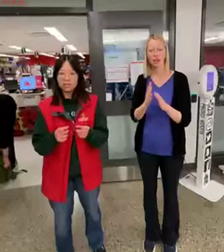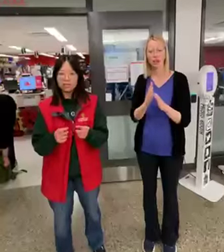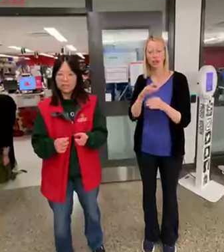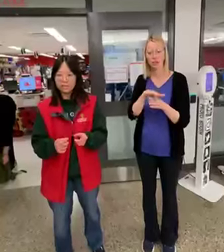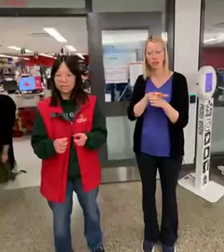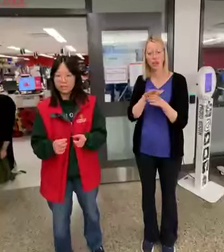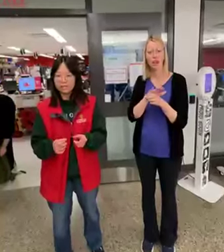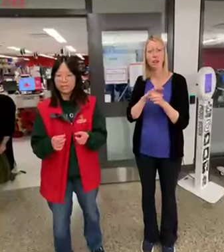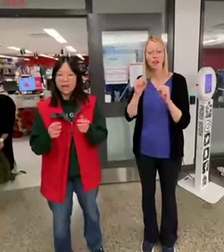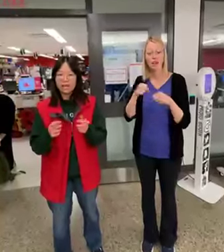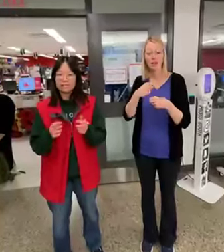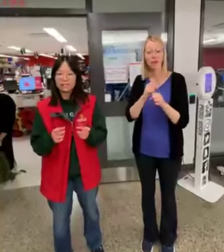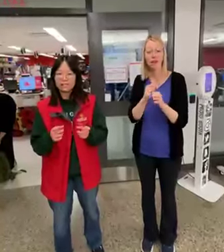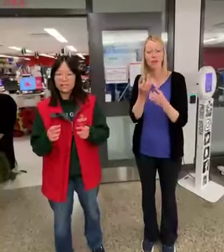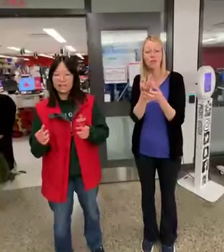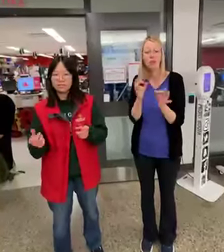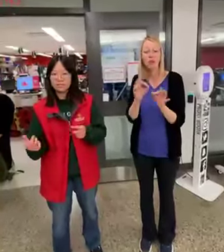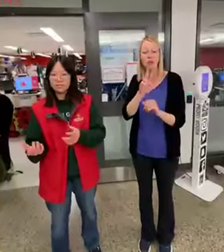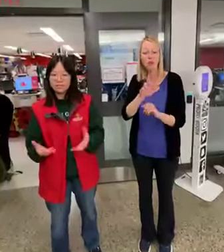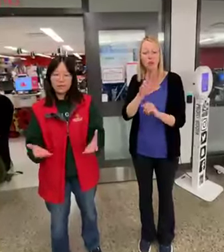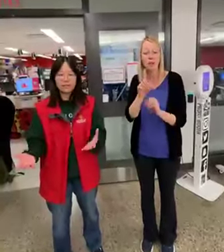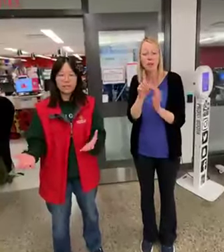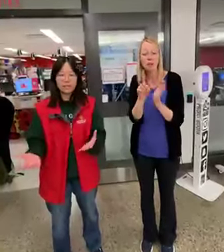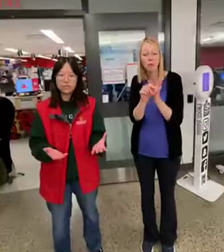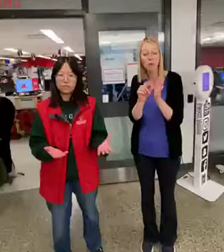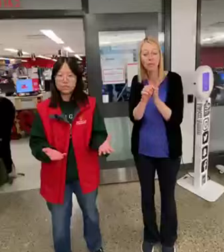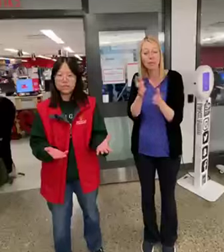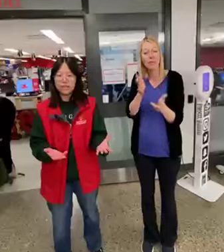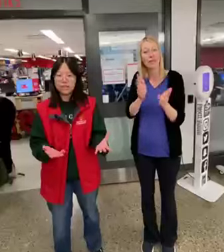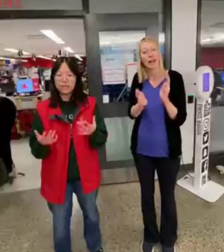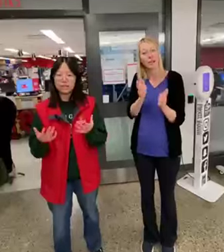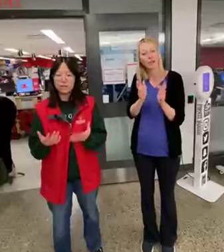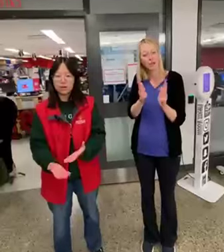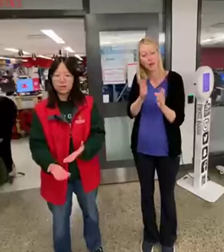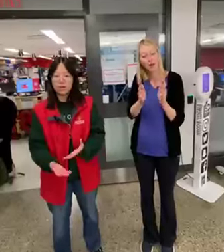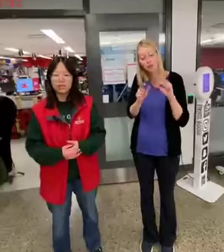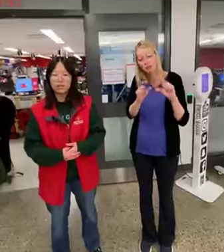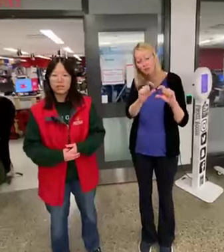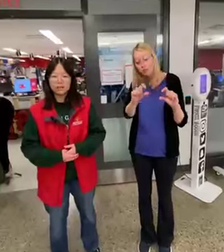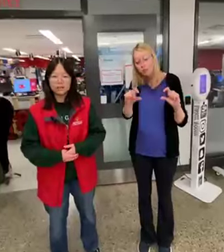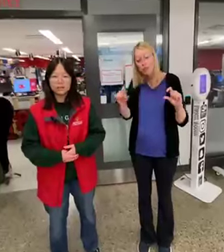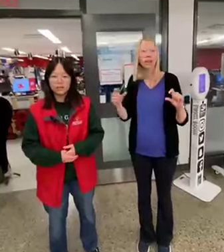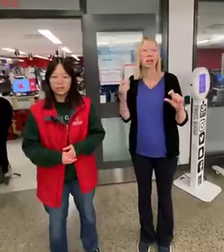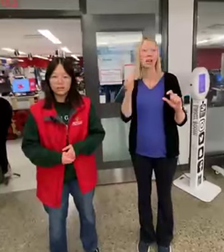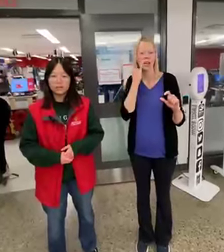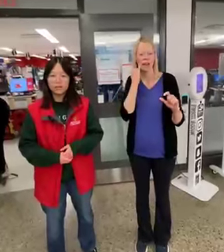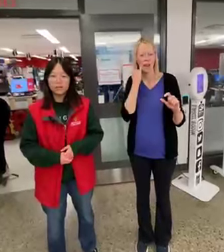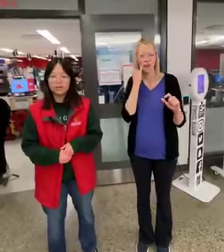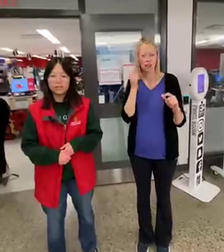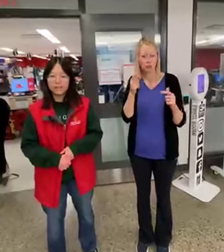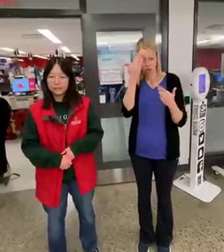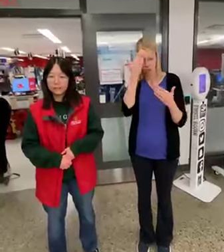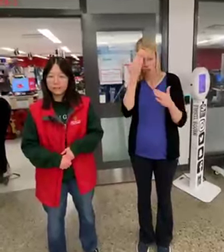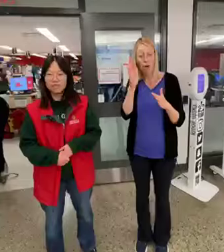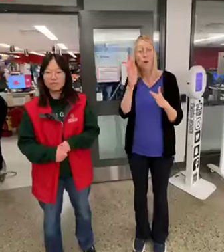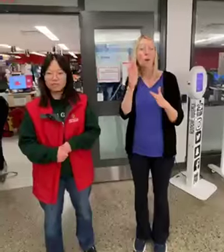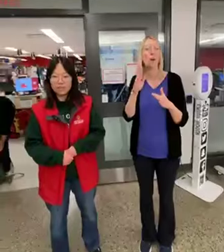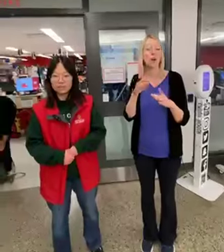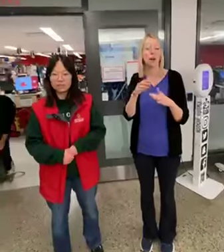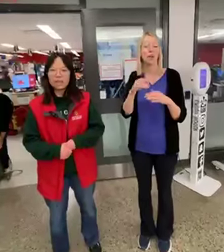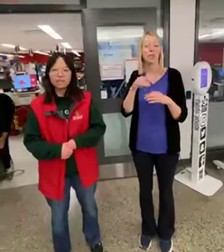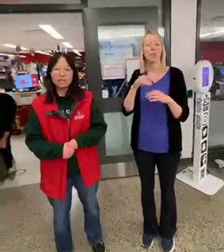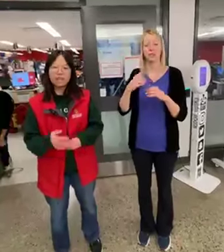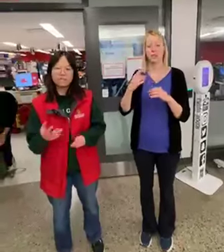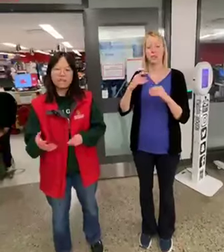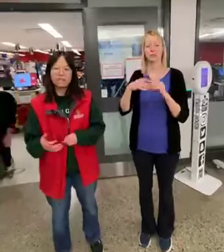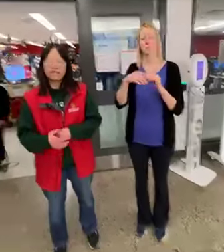3D printed little dinosaurs, and essentially they kind of just leave them out there for students to take. And if you aren't aware, UCalgary's official mascot is a dinosaur. His name is